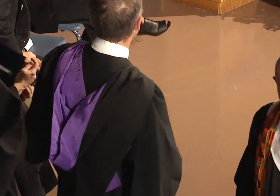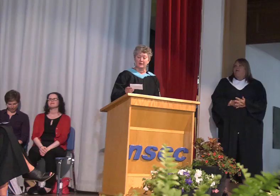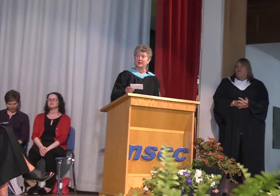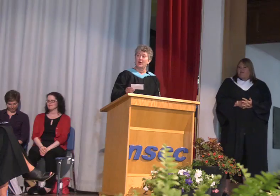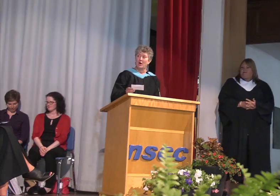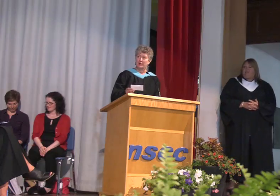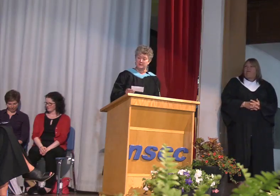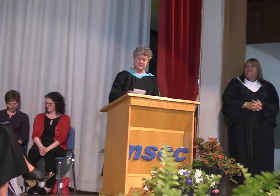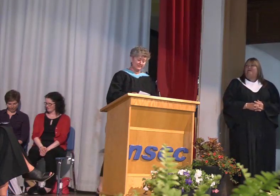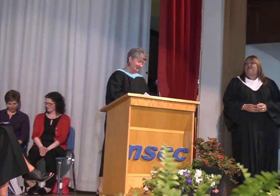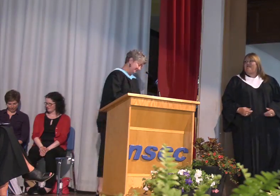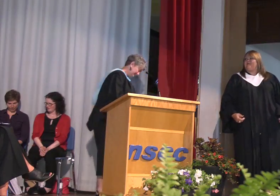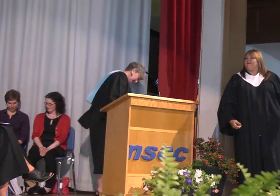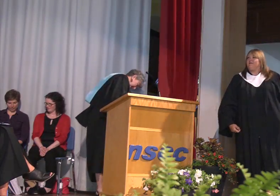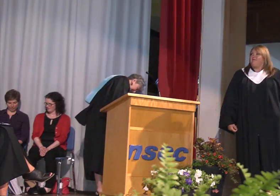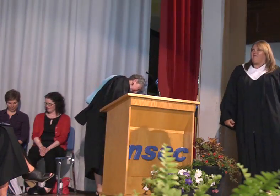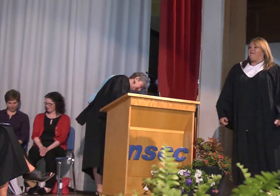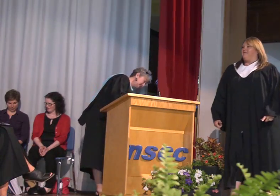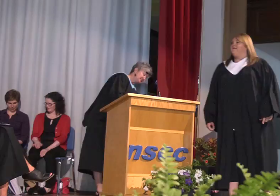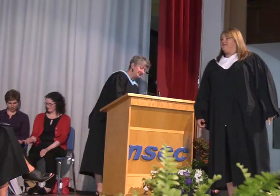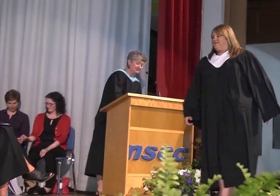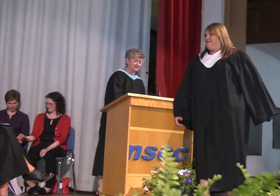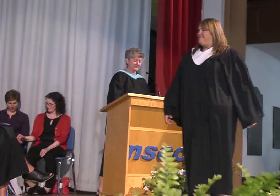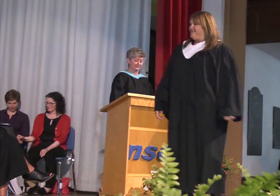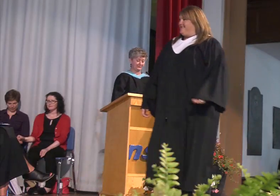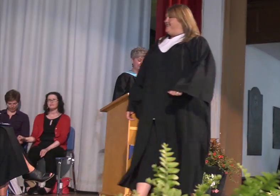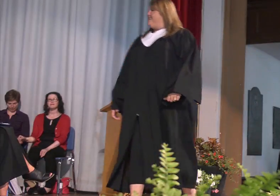Corin Butler, honors.